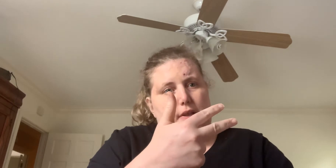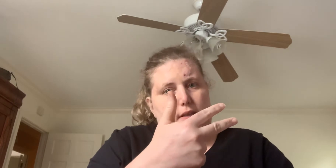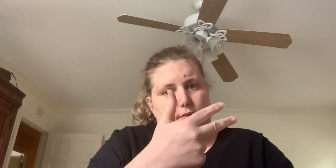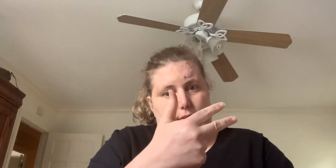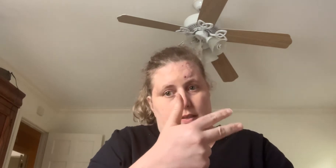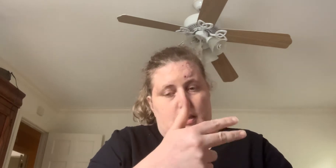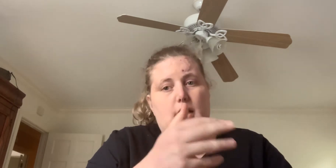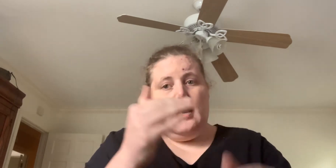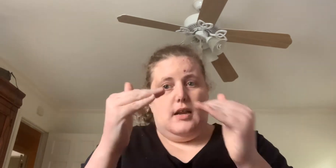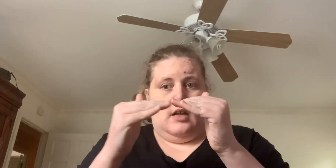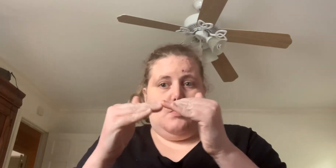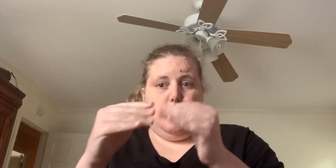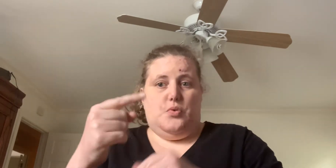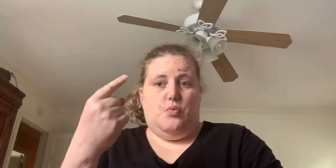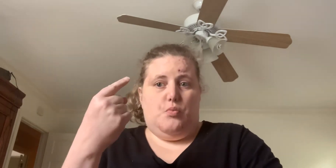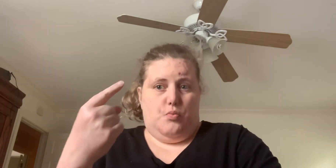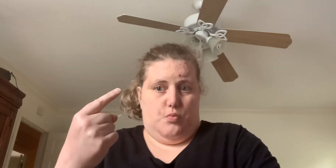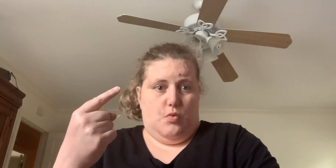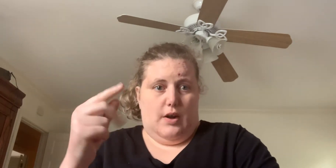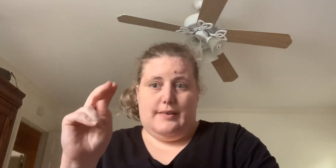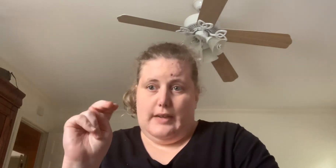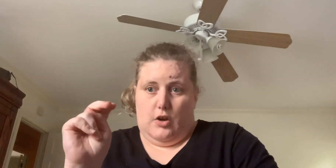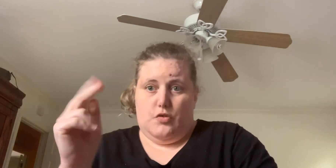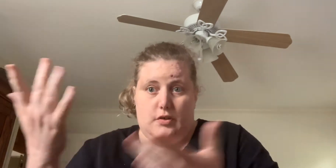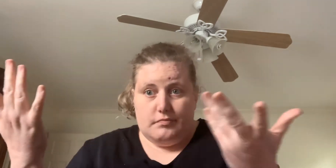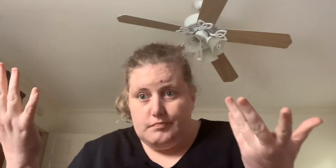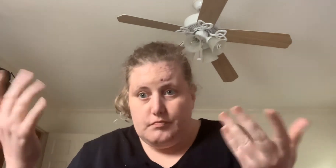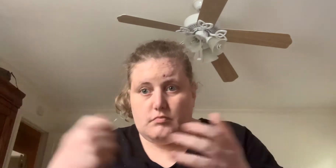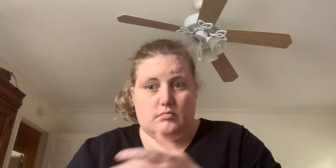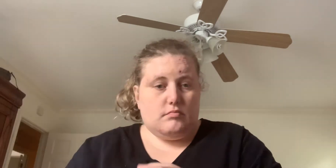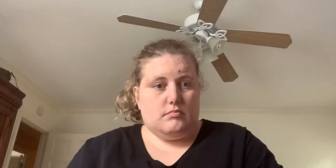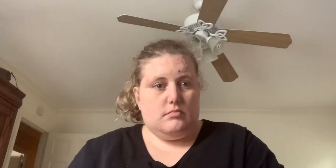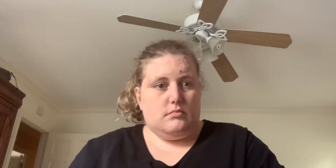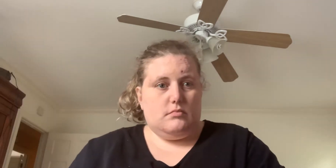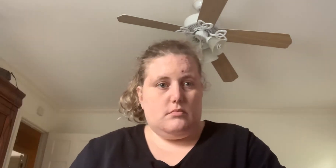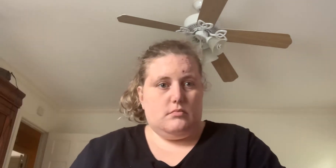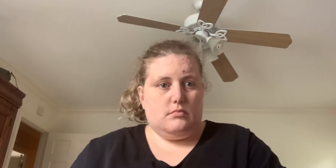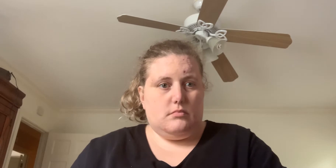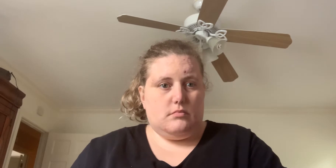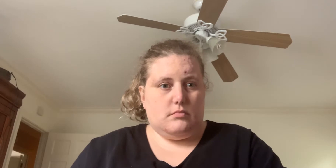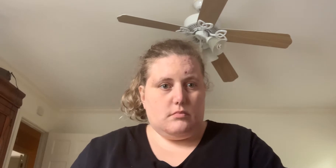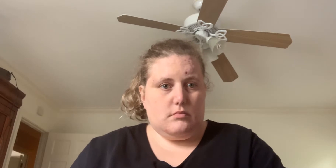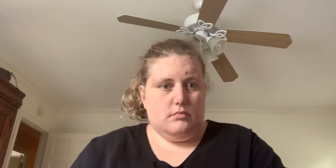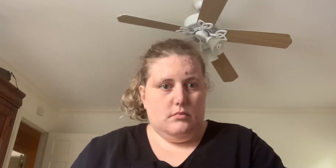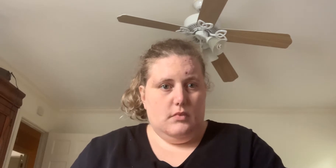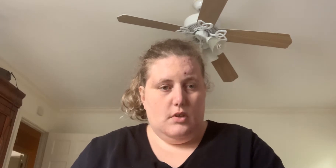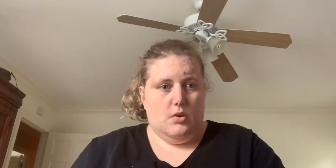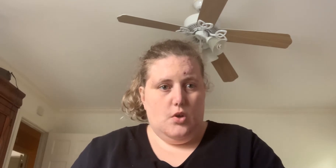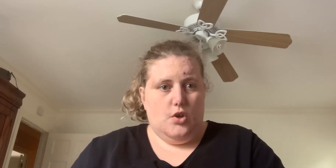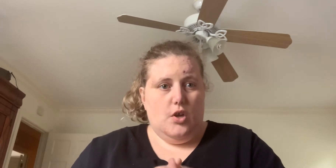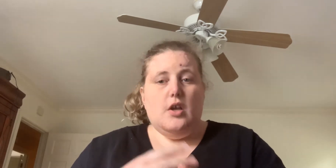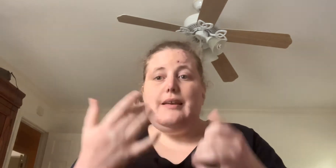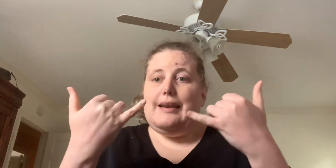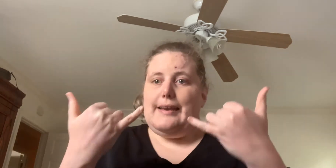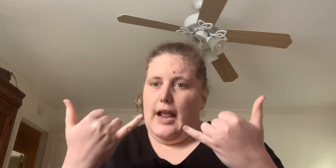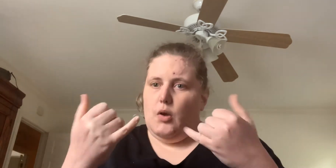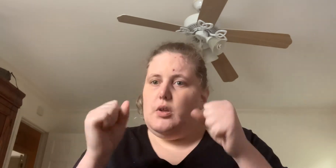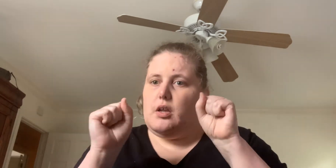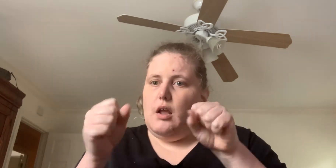this tells you is what's the ratio. So then you can use this information to find out, well, if I